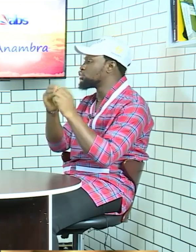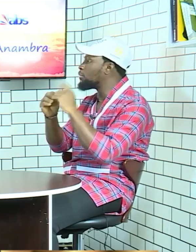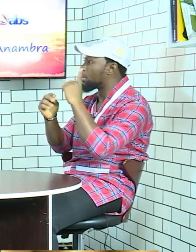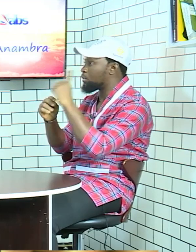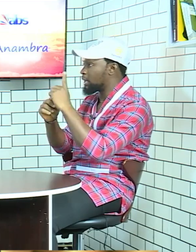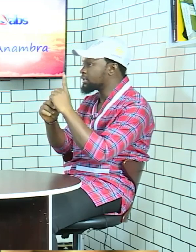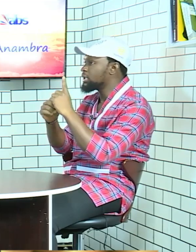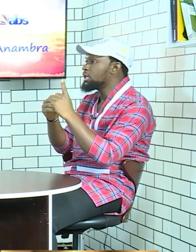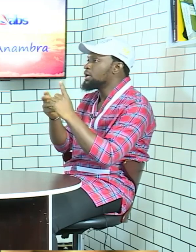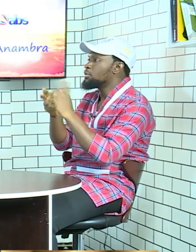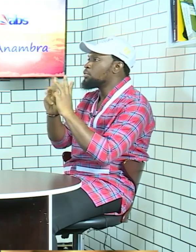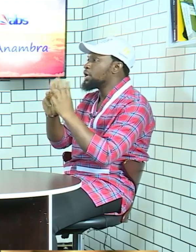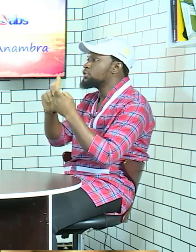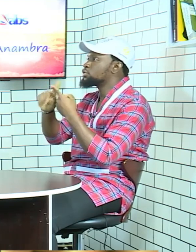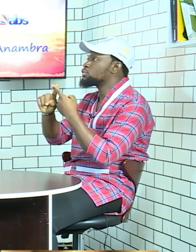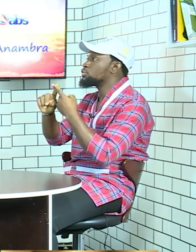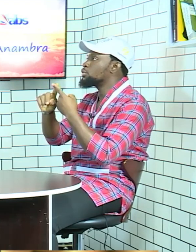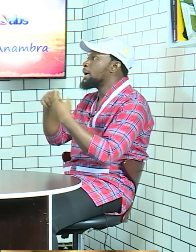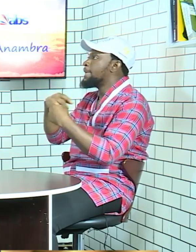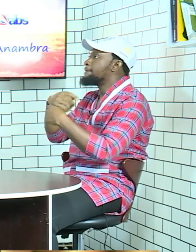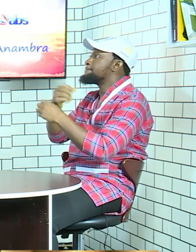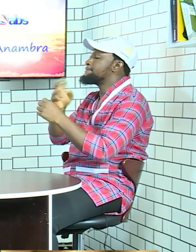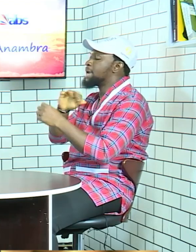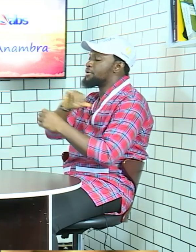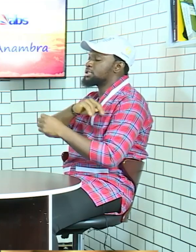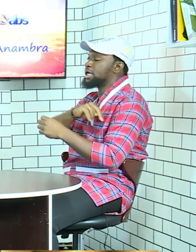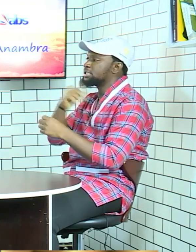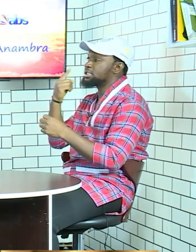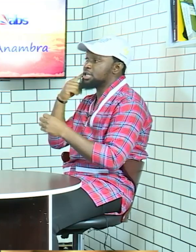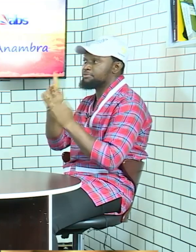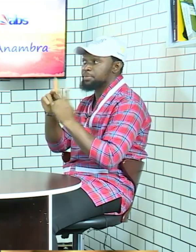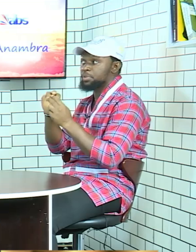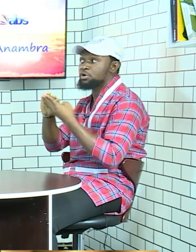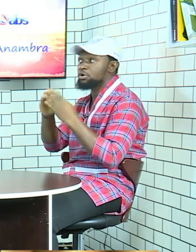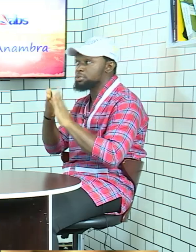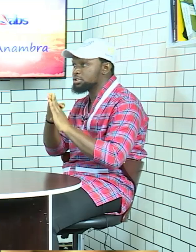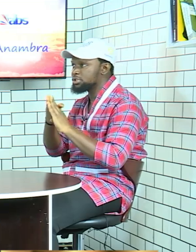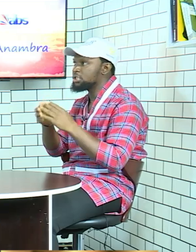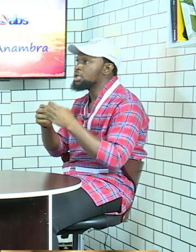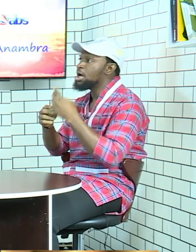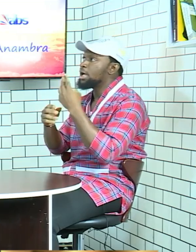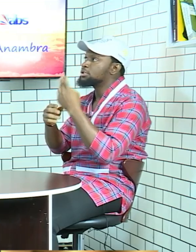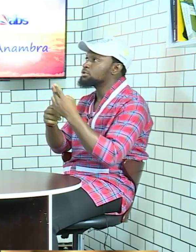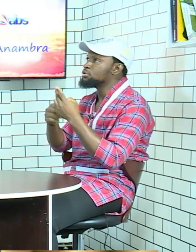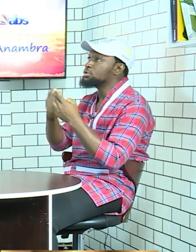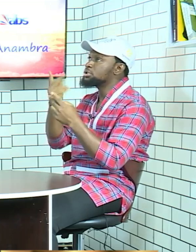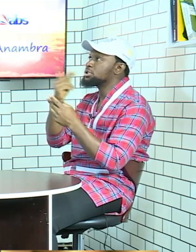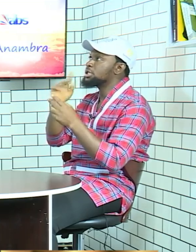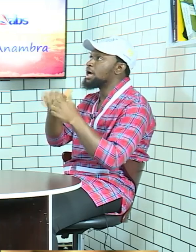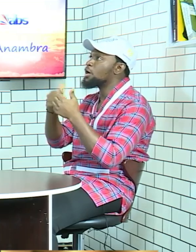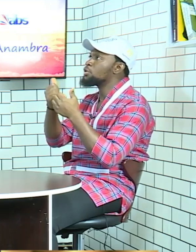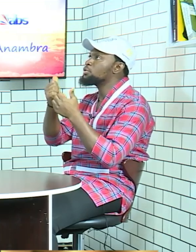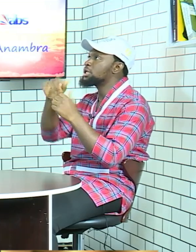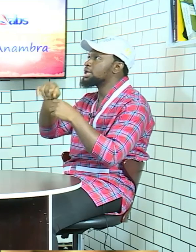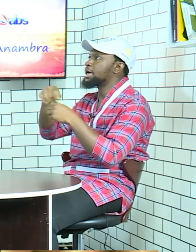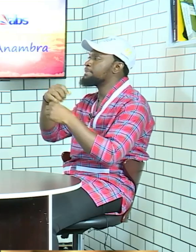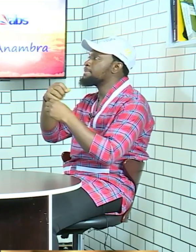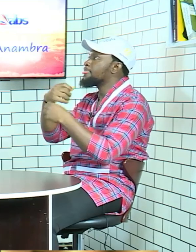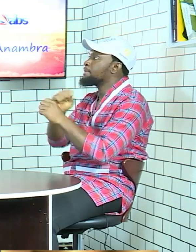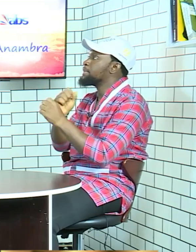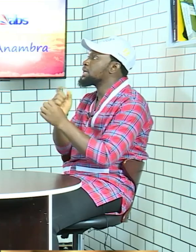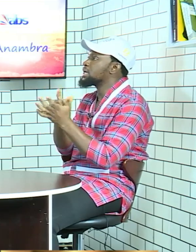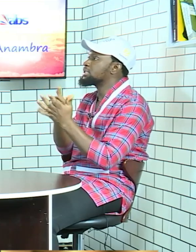the #1 way to prioritize the deaf people in the community, and to see how they